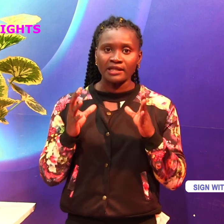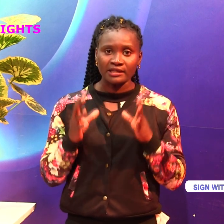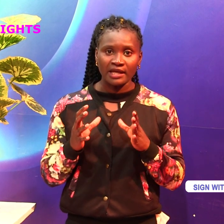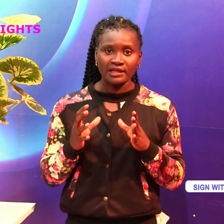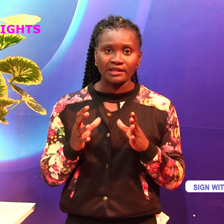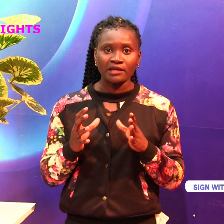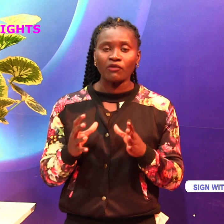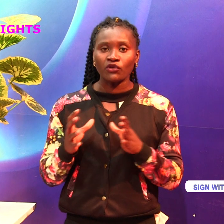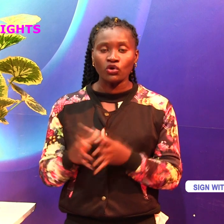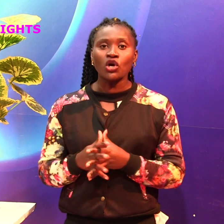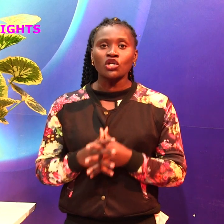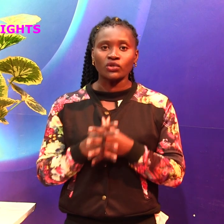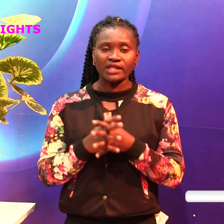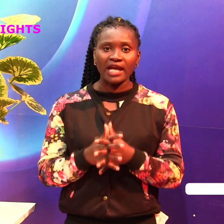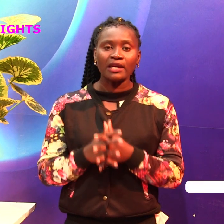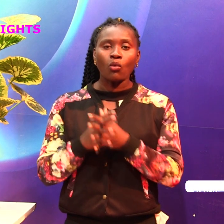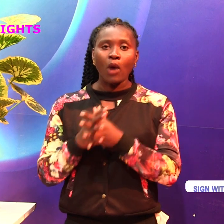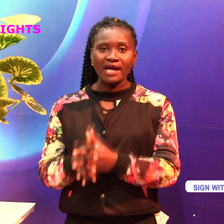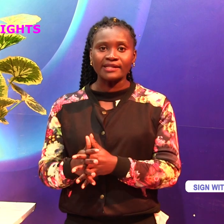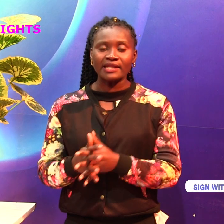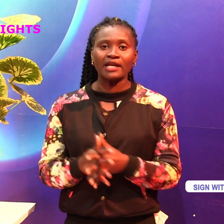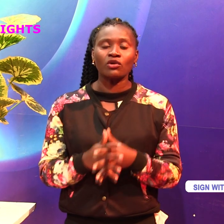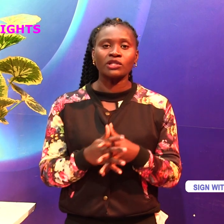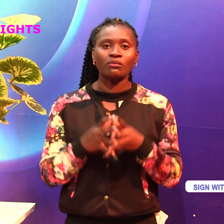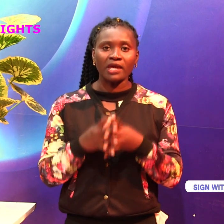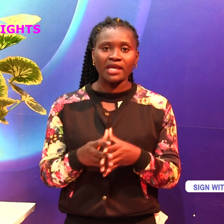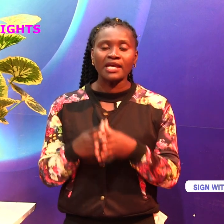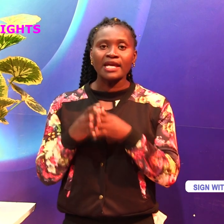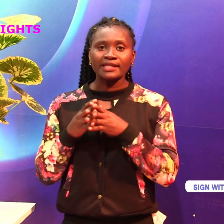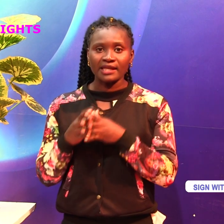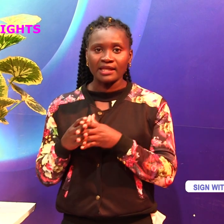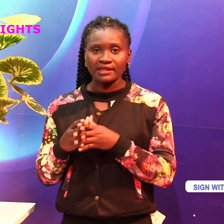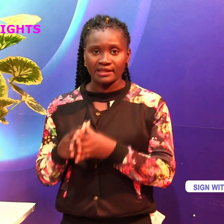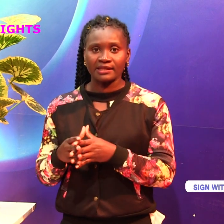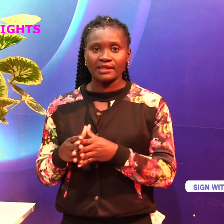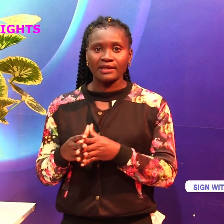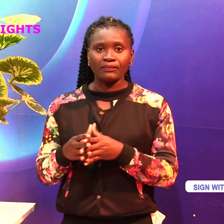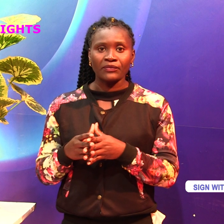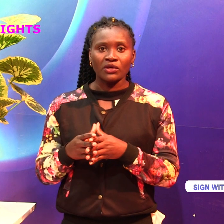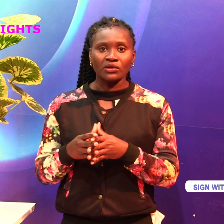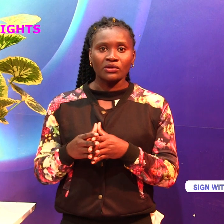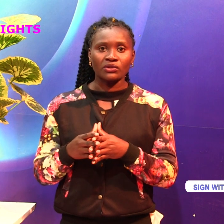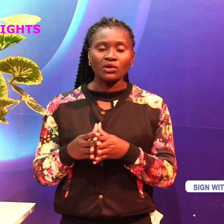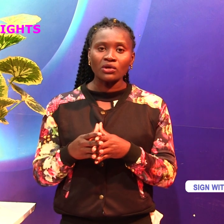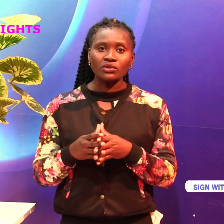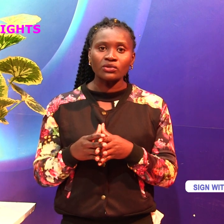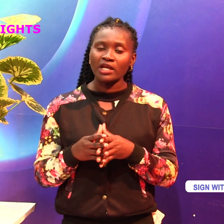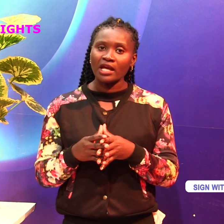and understandable for you to sign words and then also making sentences. So today